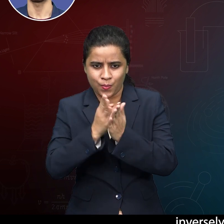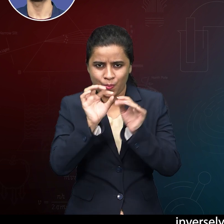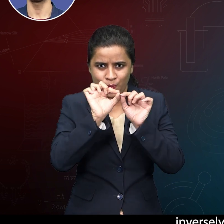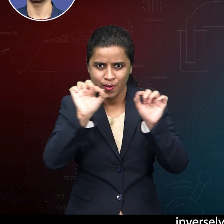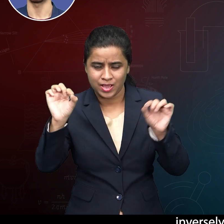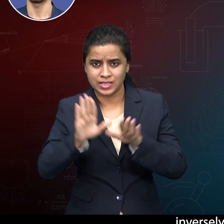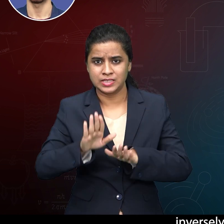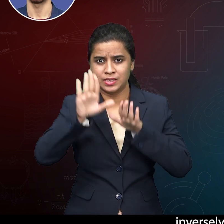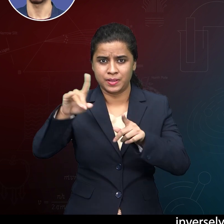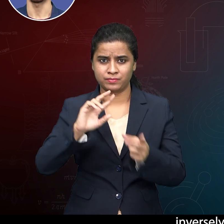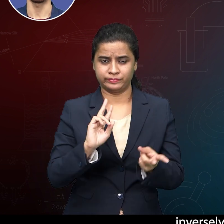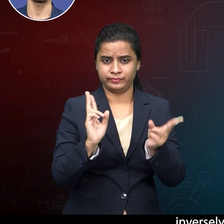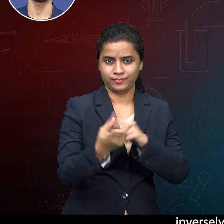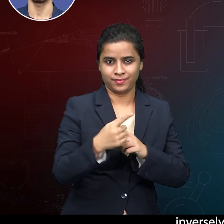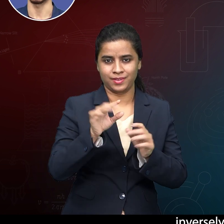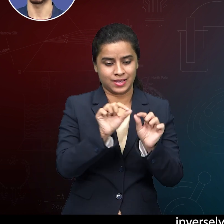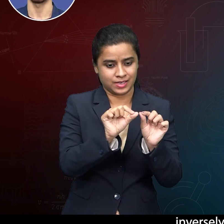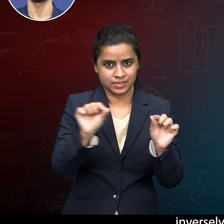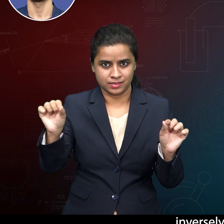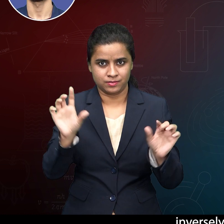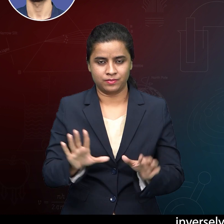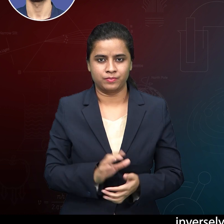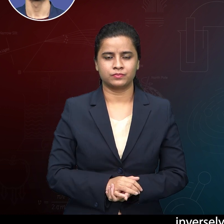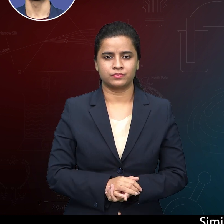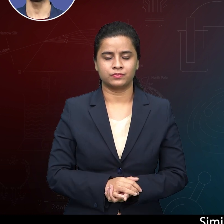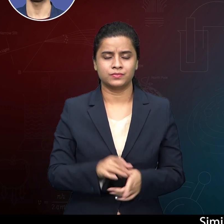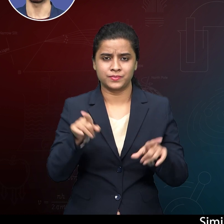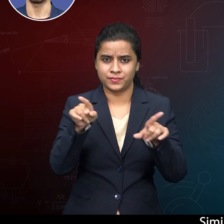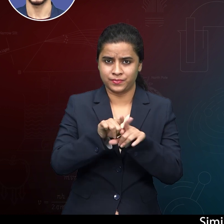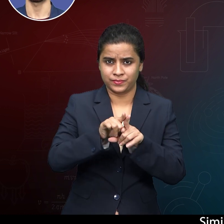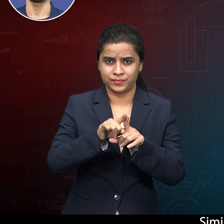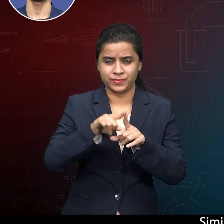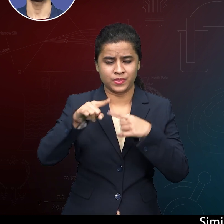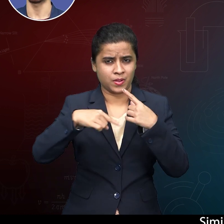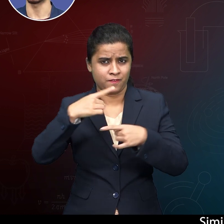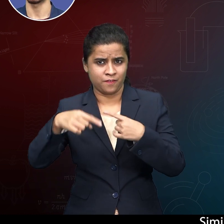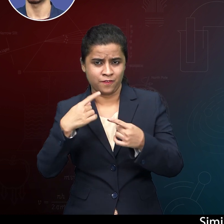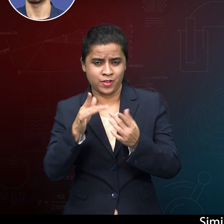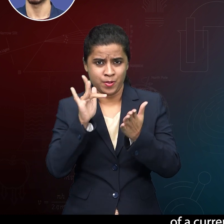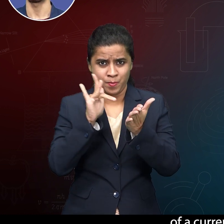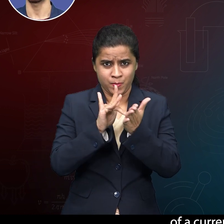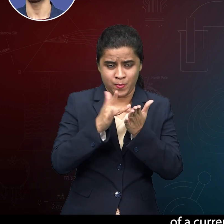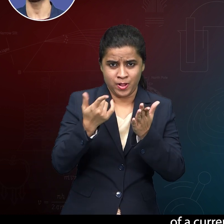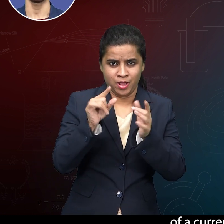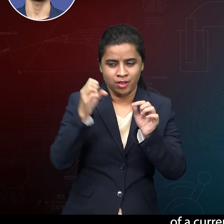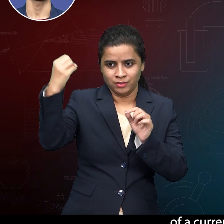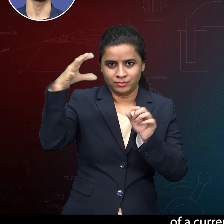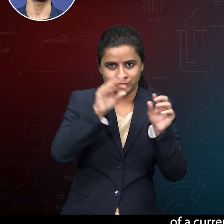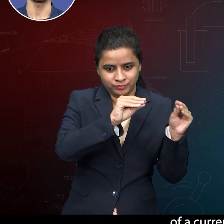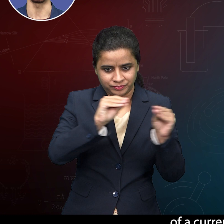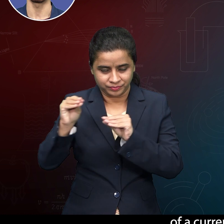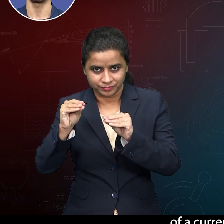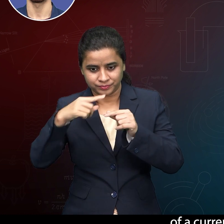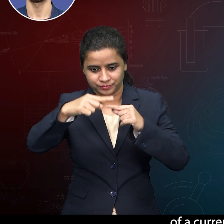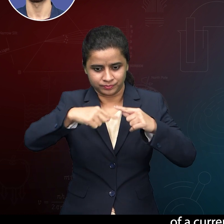depends inversely on the distance from it. Similarly, at every point of a current carrying